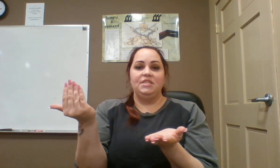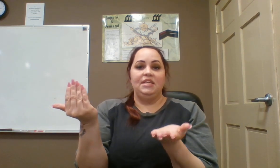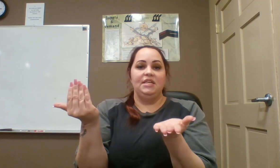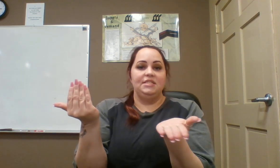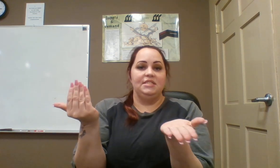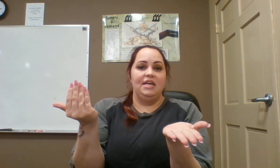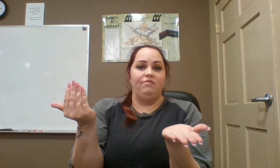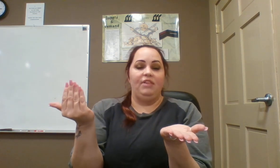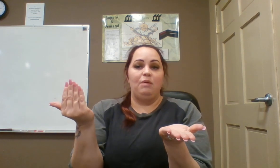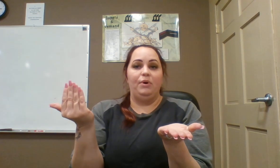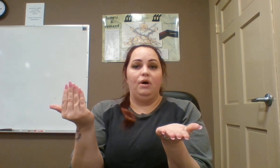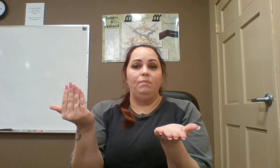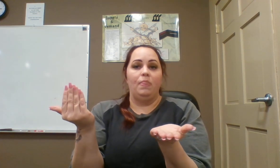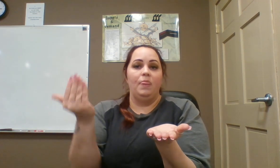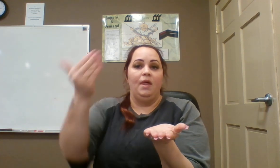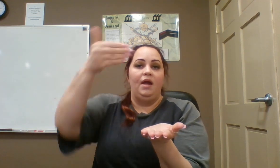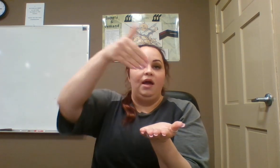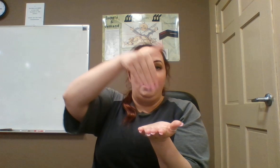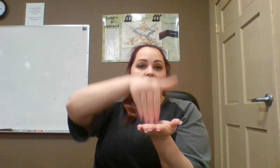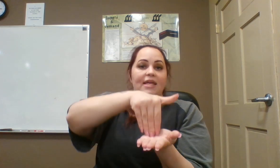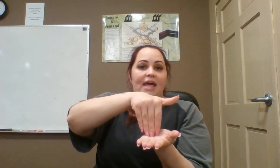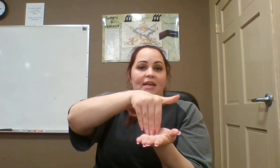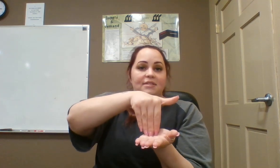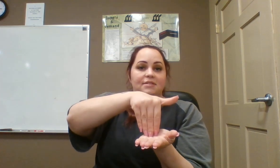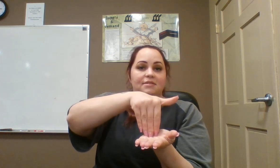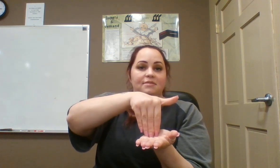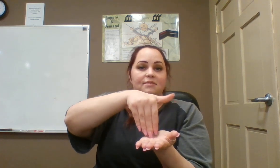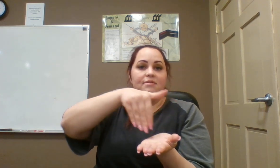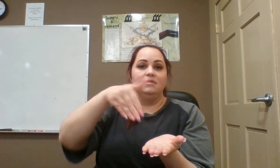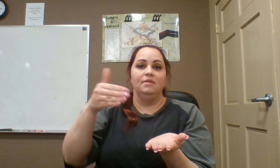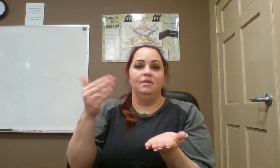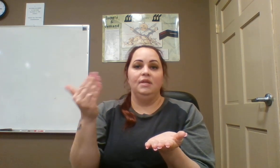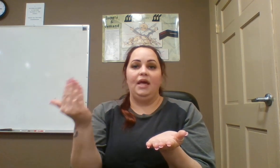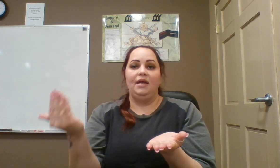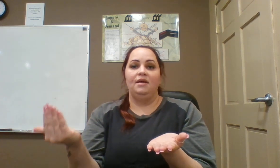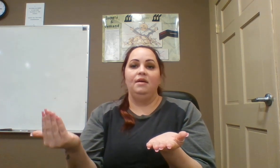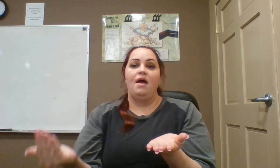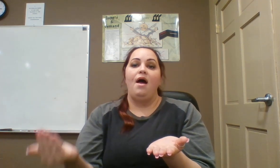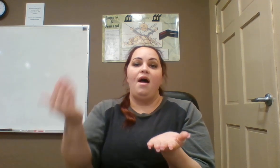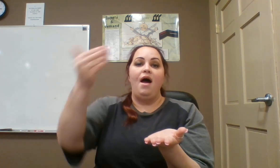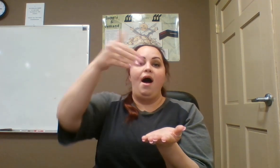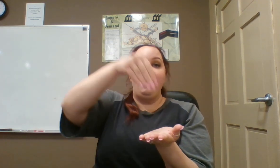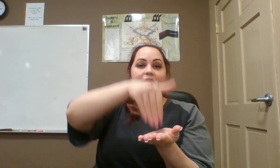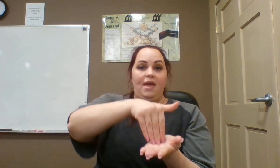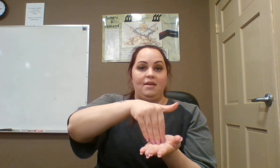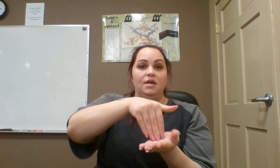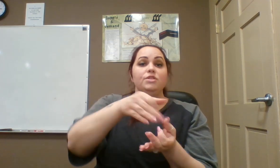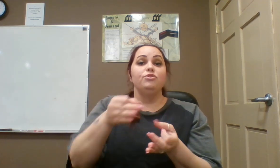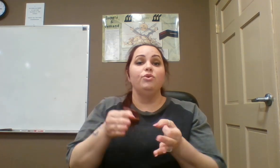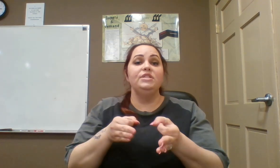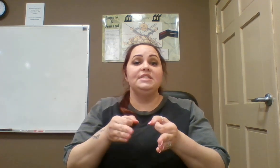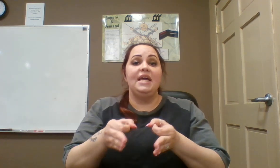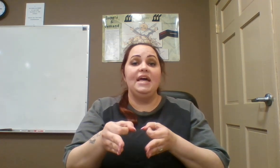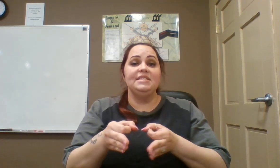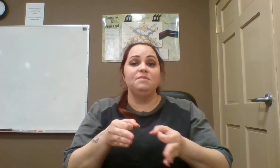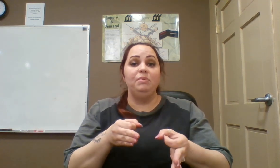like this and take a flat palm again, okay? Again. So you're going to say,